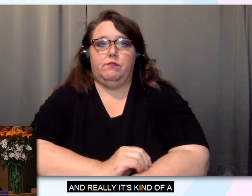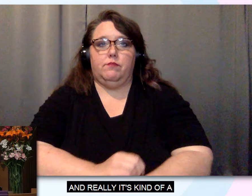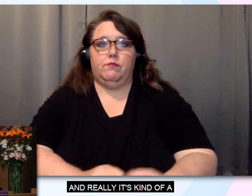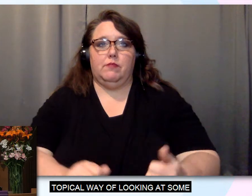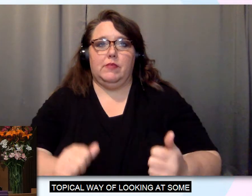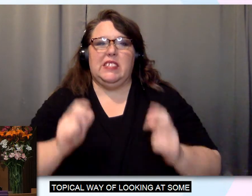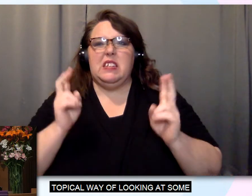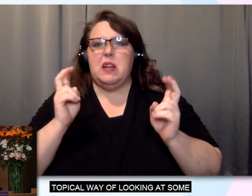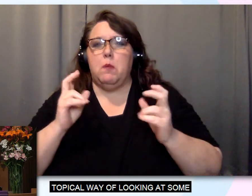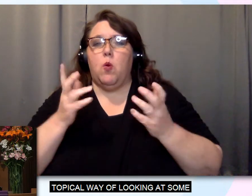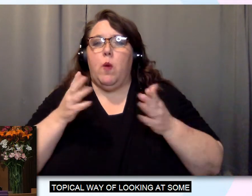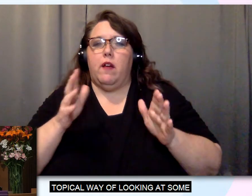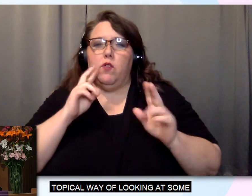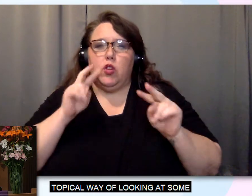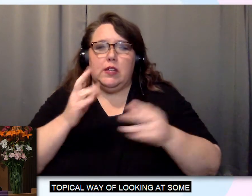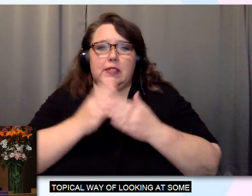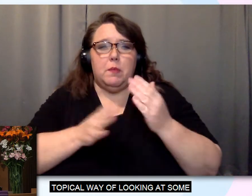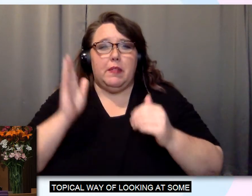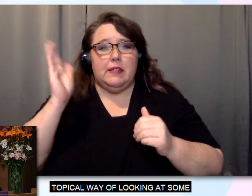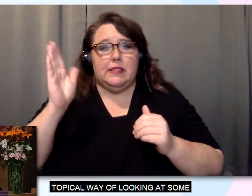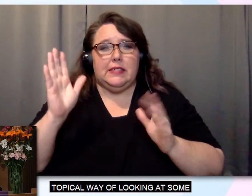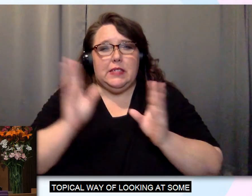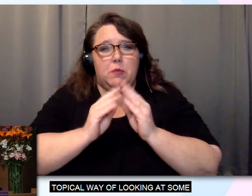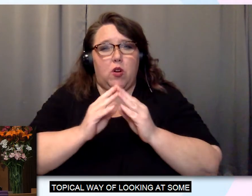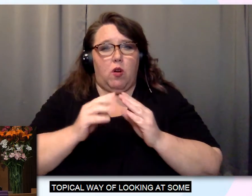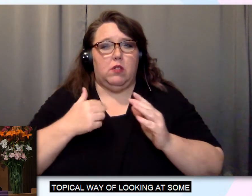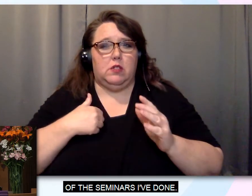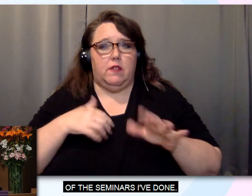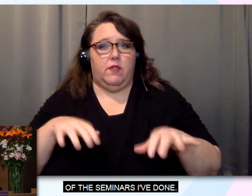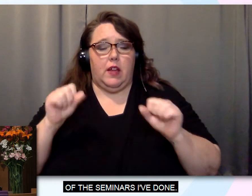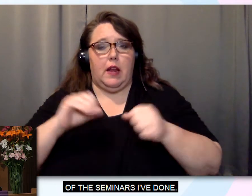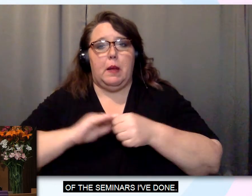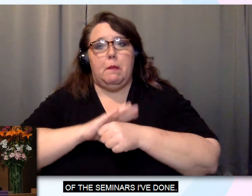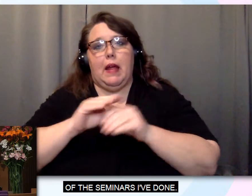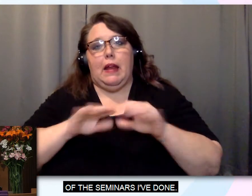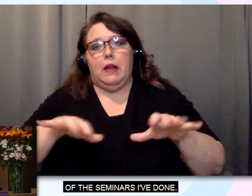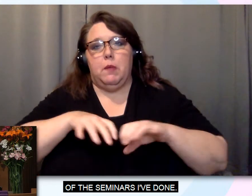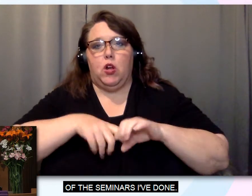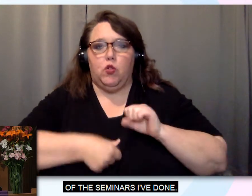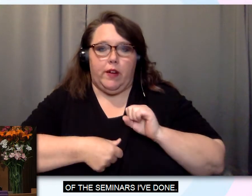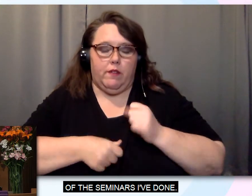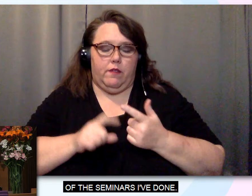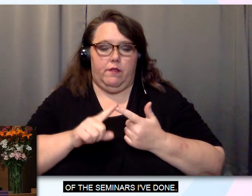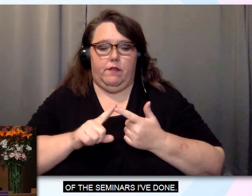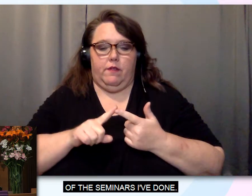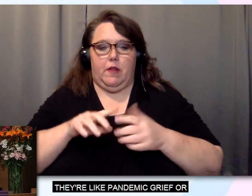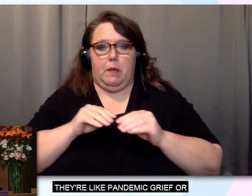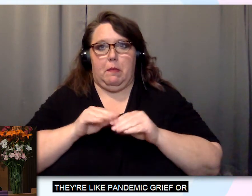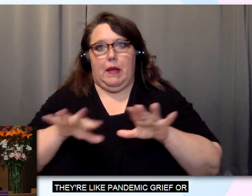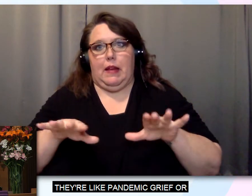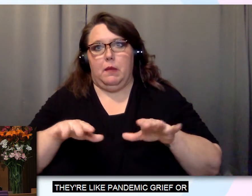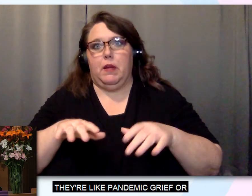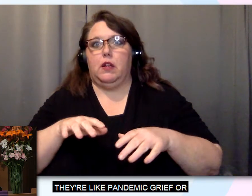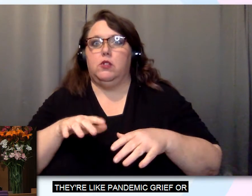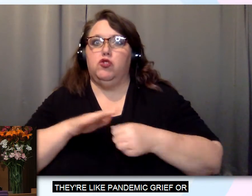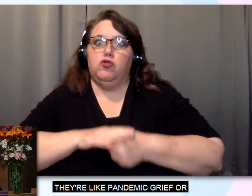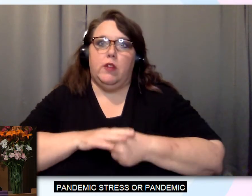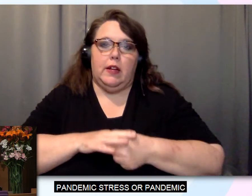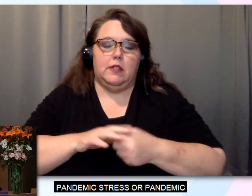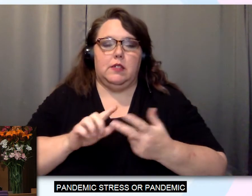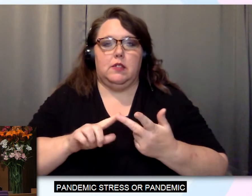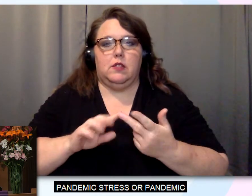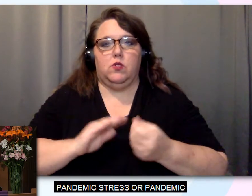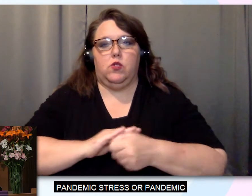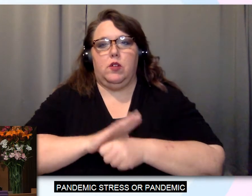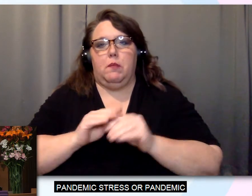topical way of looking at some of the seminars I've done, they're called like pandemic grief, or pandemic stress,